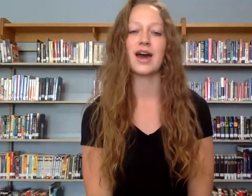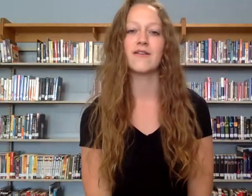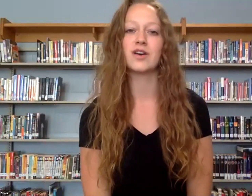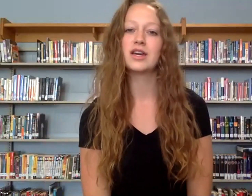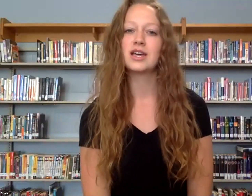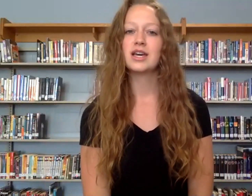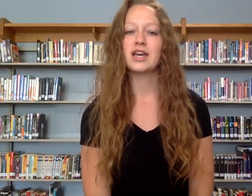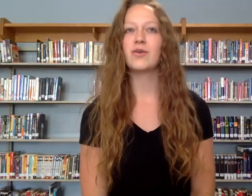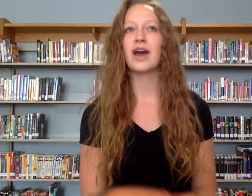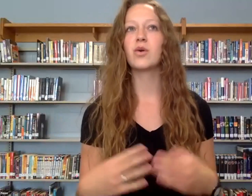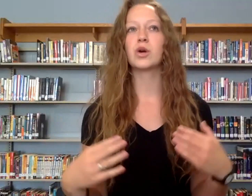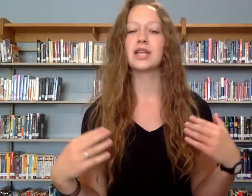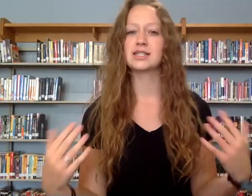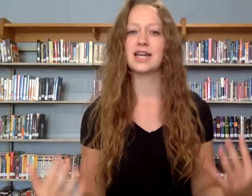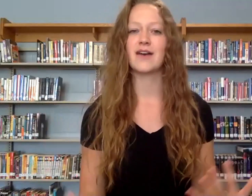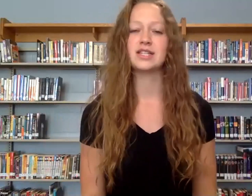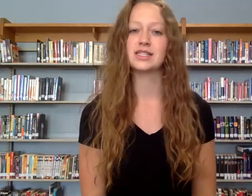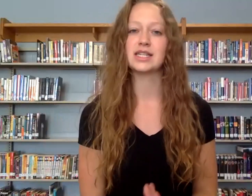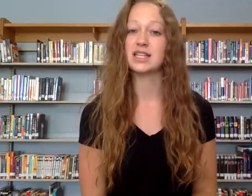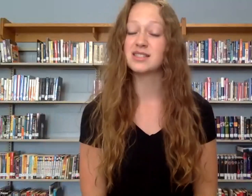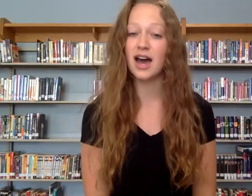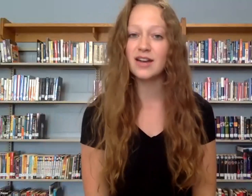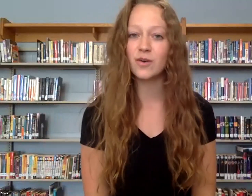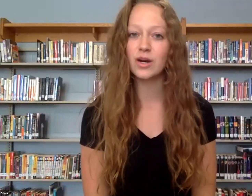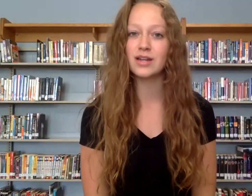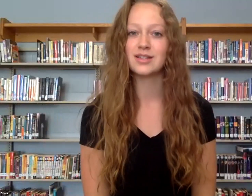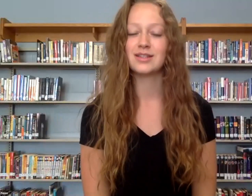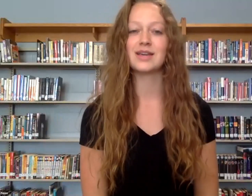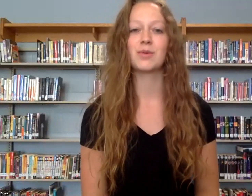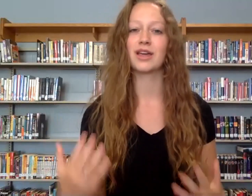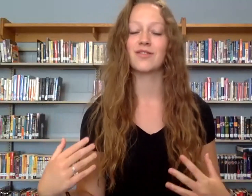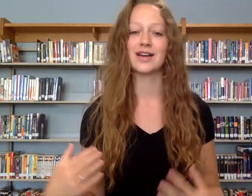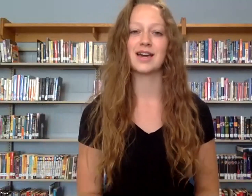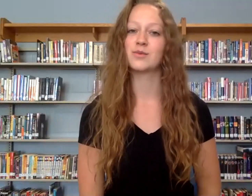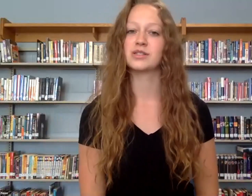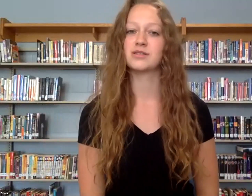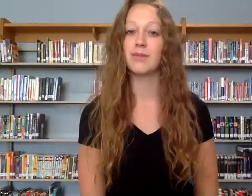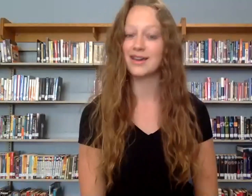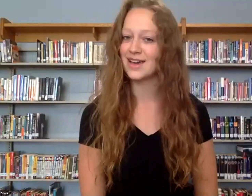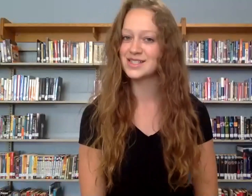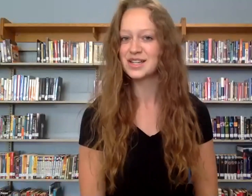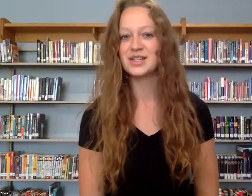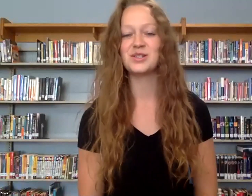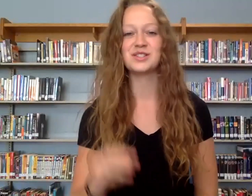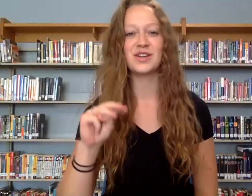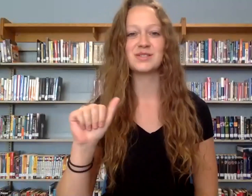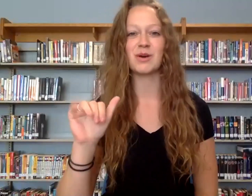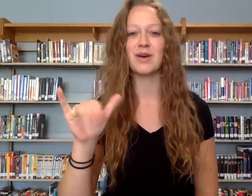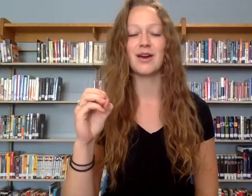have a word that doesn't have a designated sign for it. The example I gave last time was mayonnaise. You just finger spell mayo because